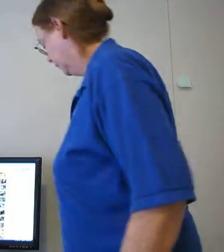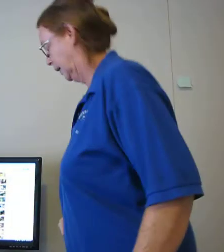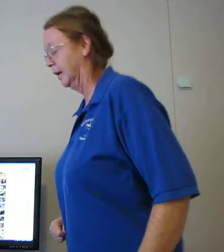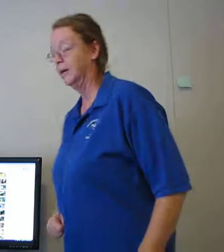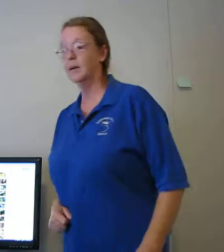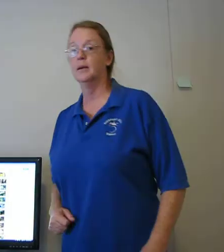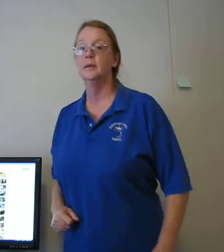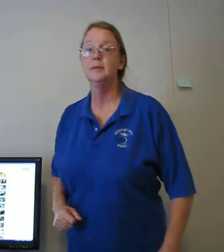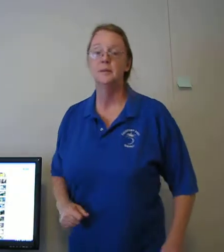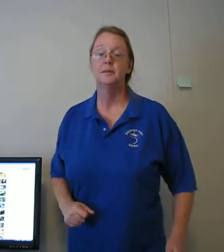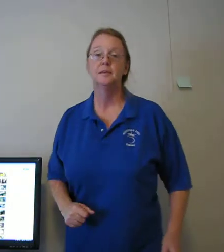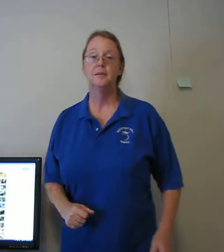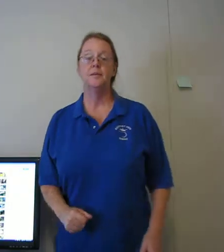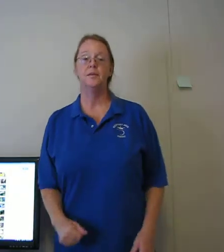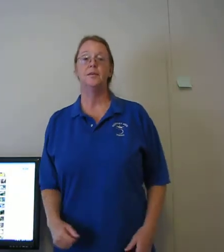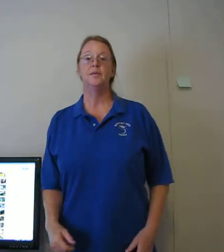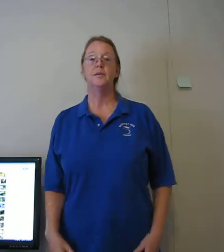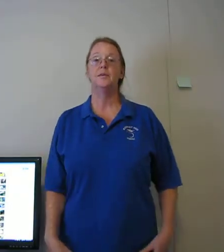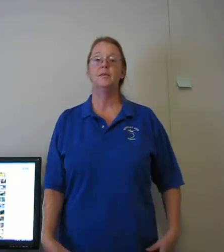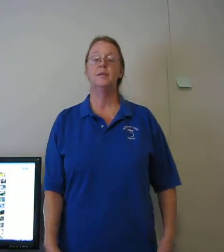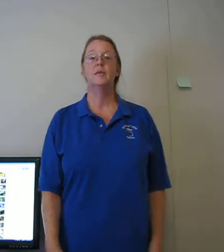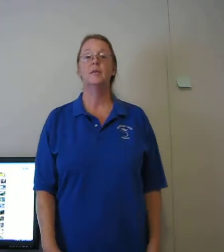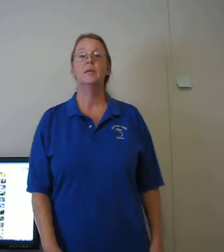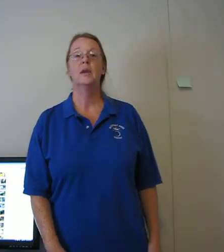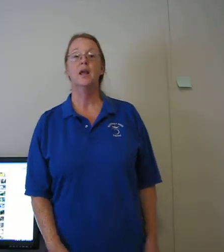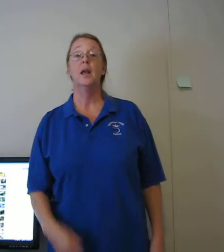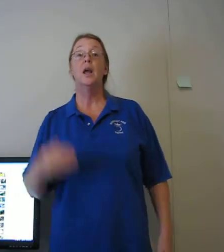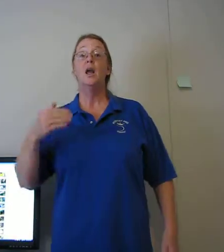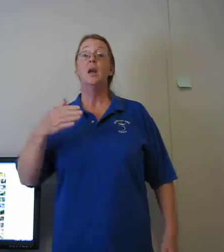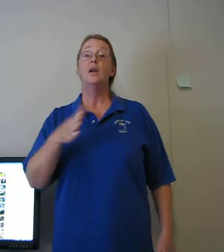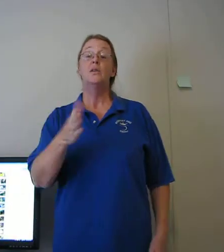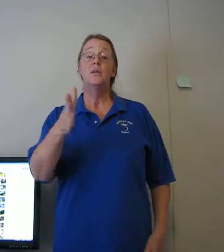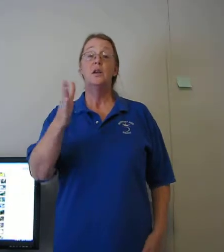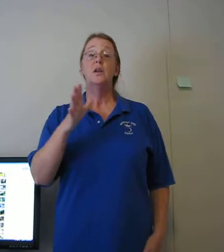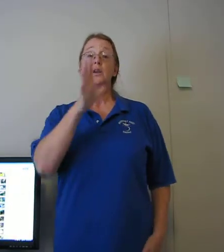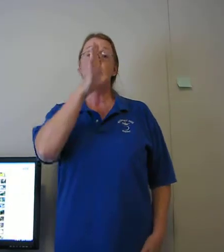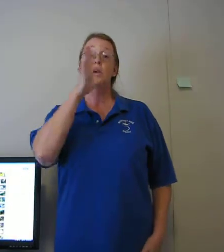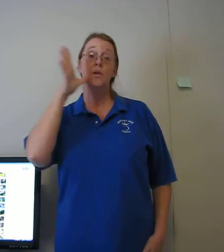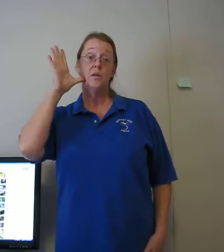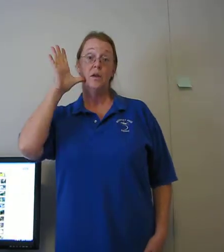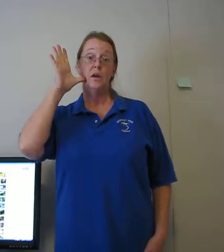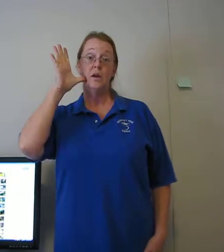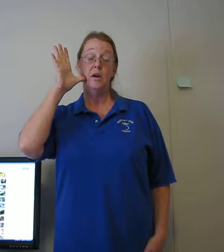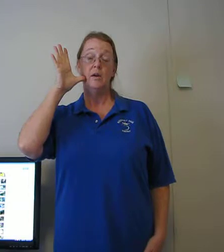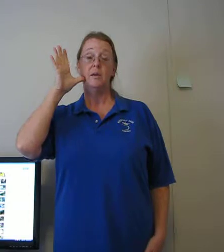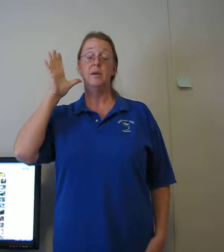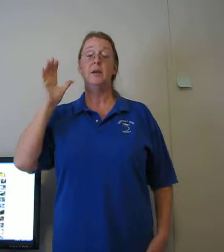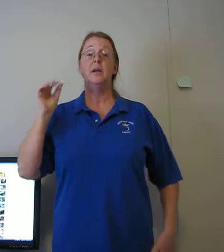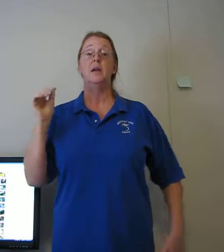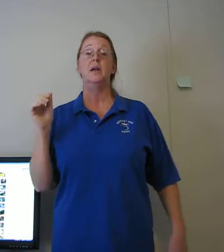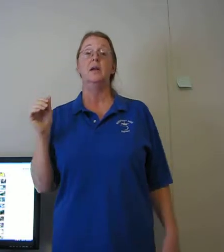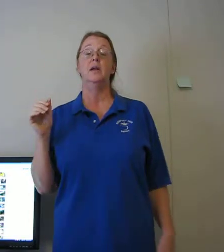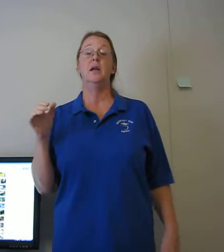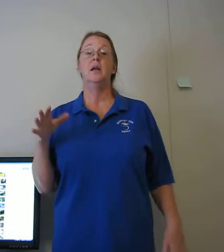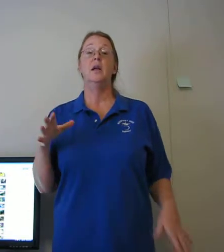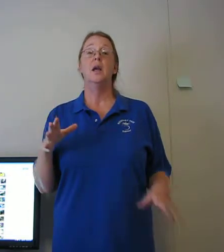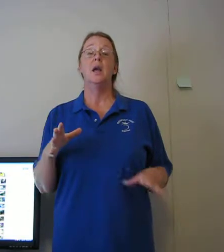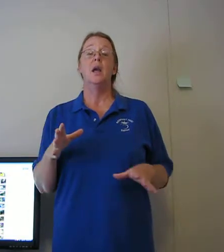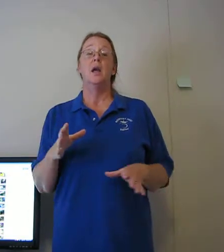Fish farming generates about 20% of the world's fish production. Some fish farms are very high-tech, while others use